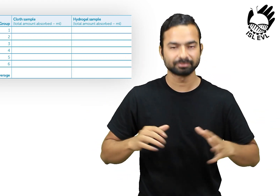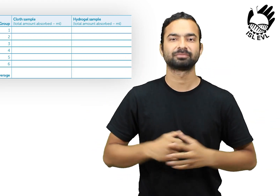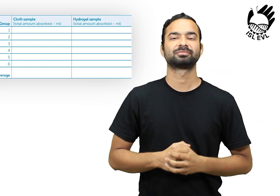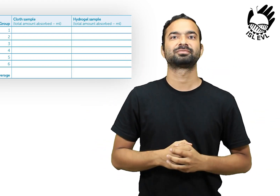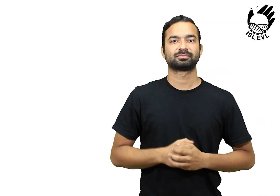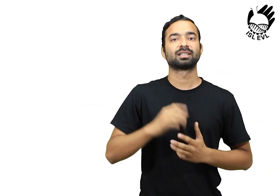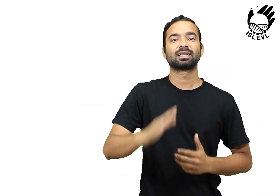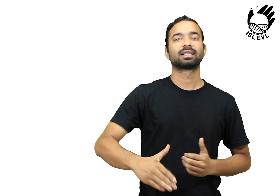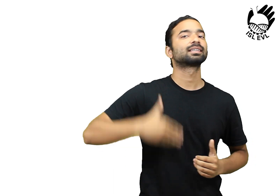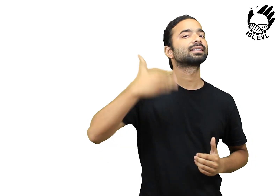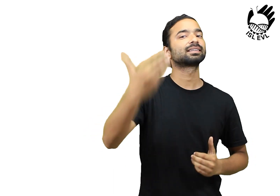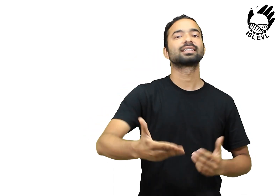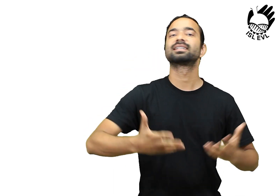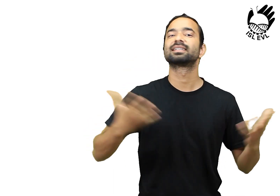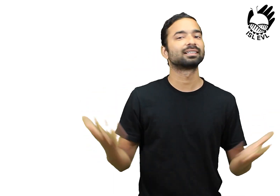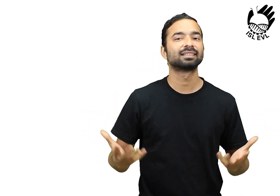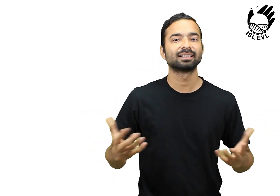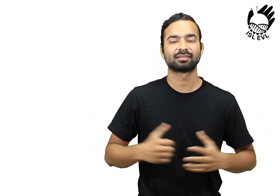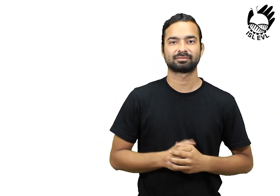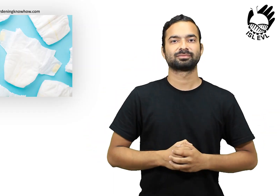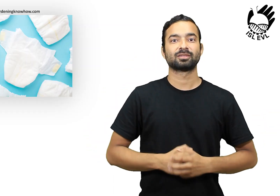Part 2. The hydrogel sample.